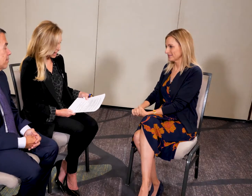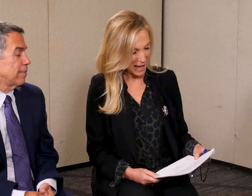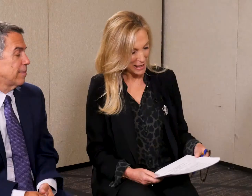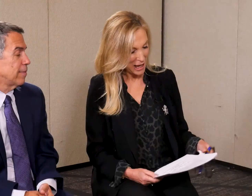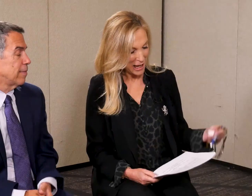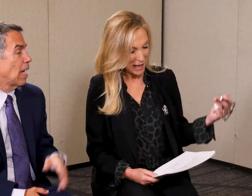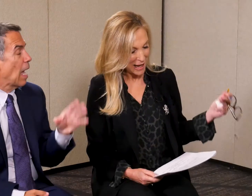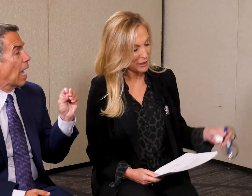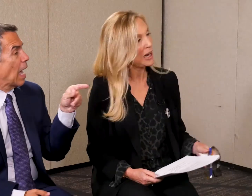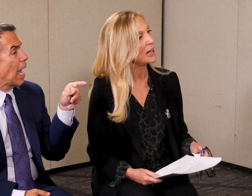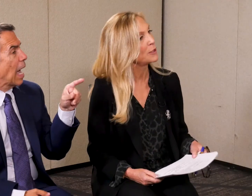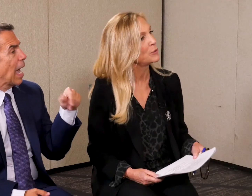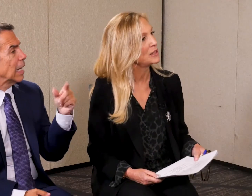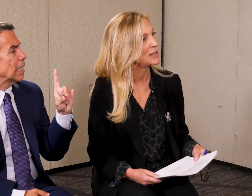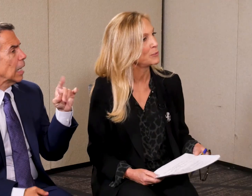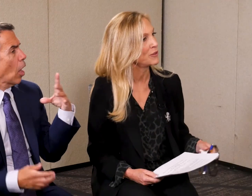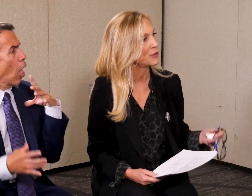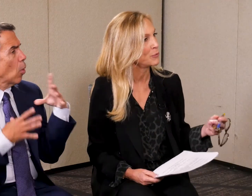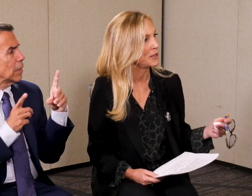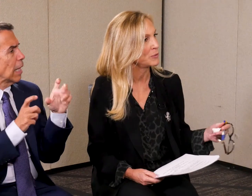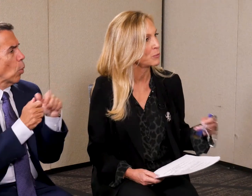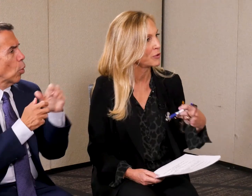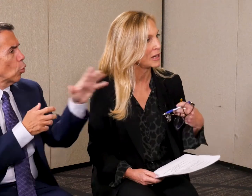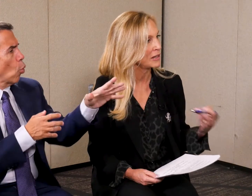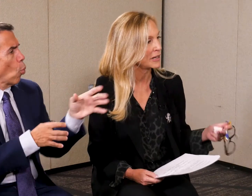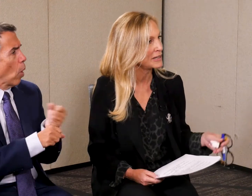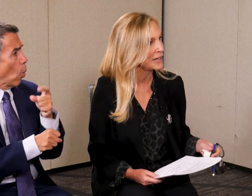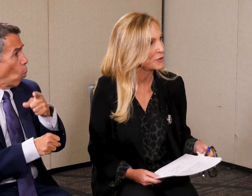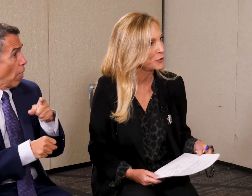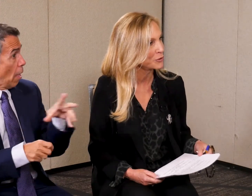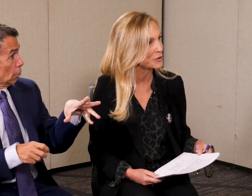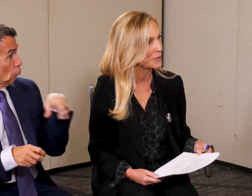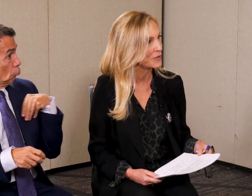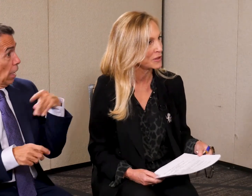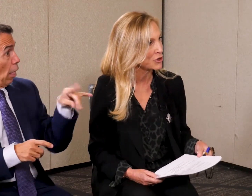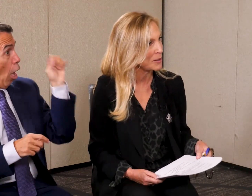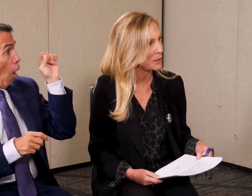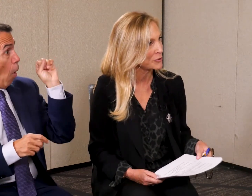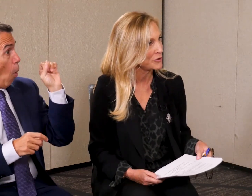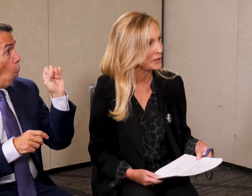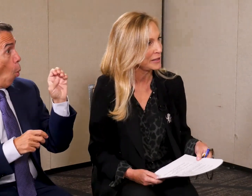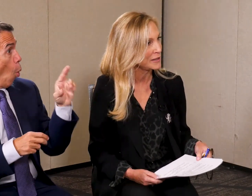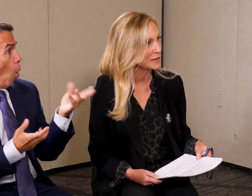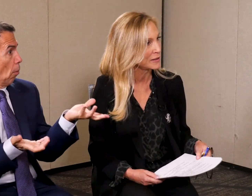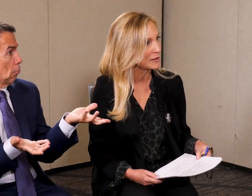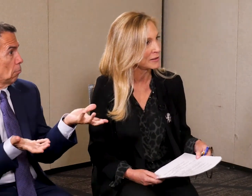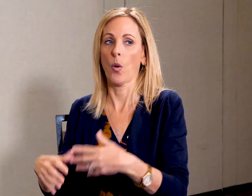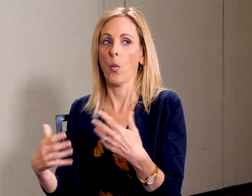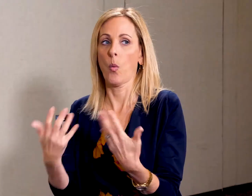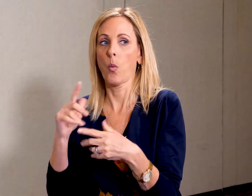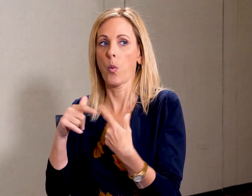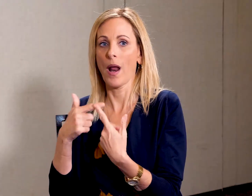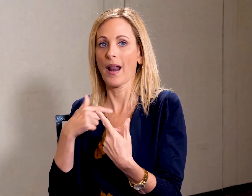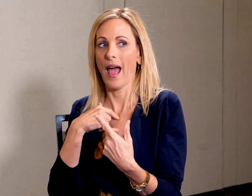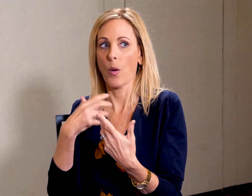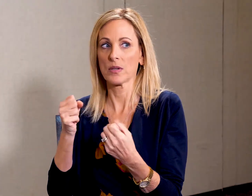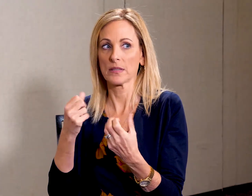And how did Hollywood deal with your win? Were they knocking down the doors with job opportunities? Well, when